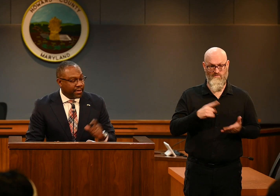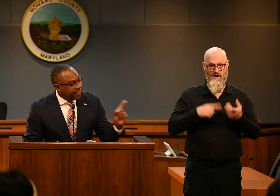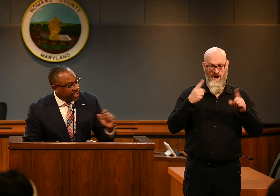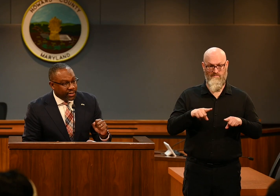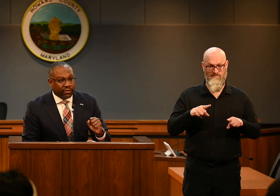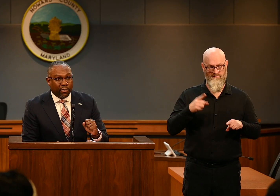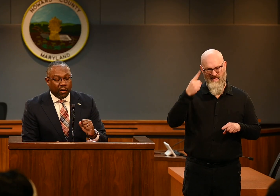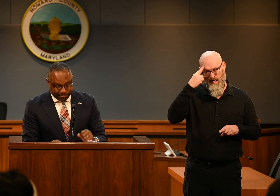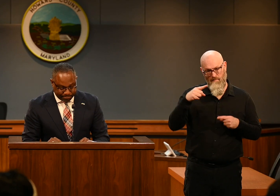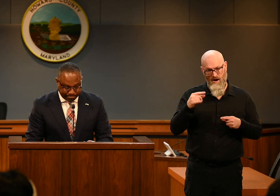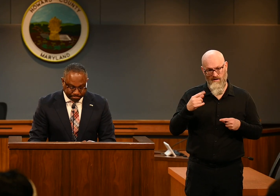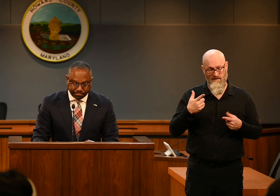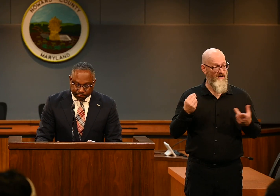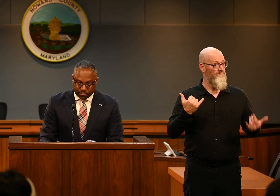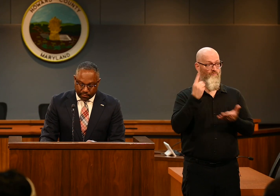later. Thank you, Dr. Ball.